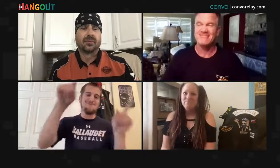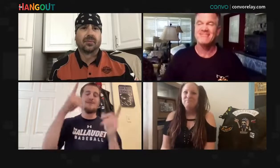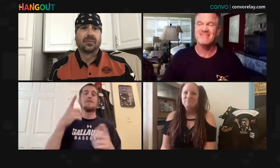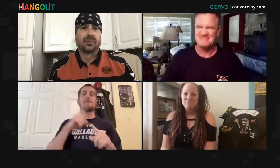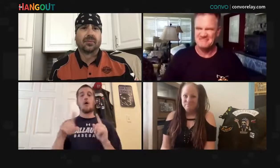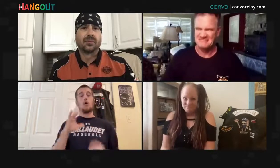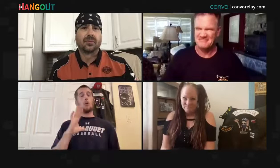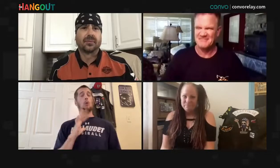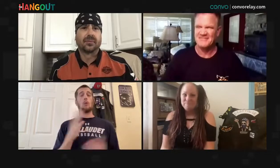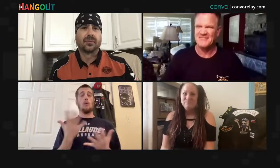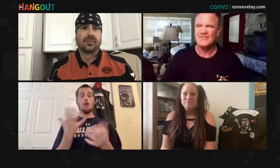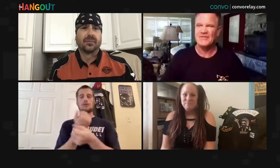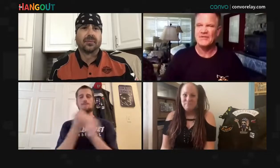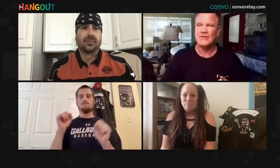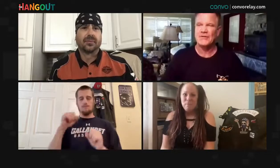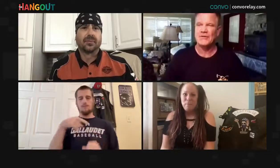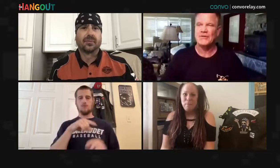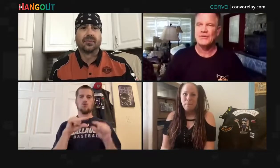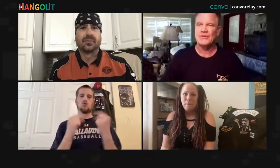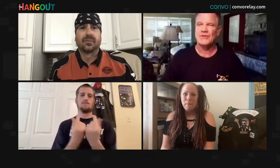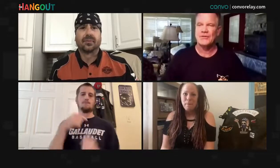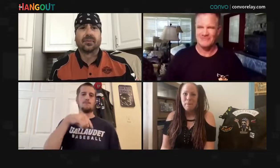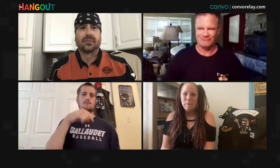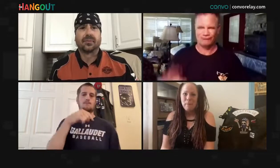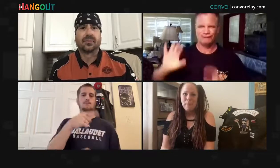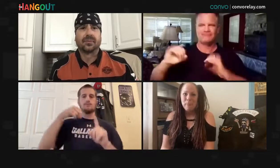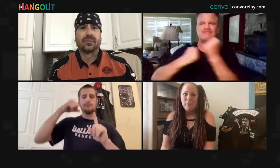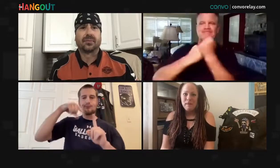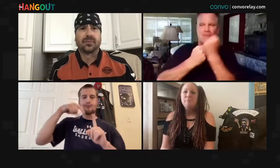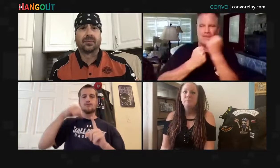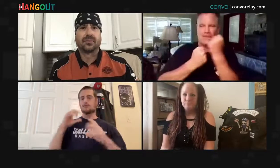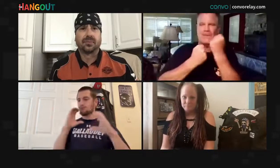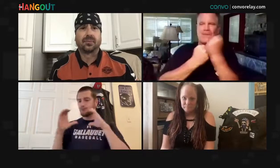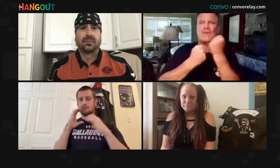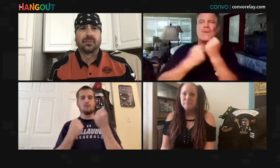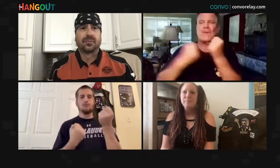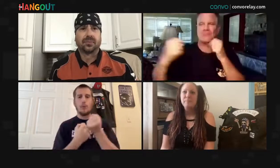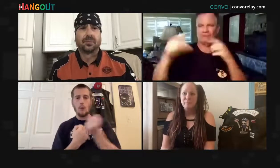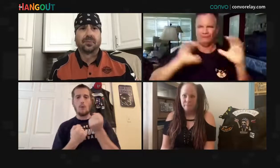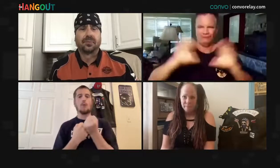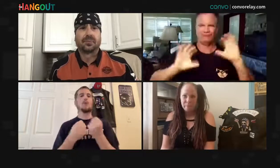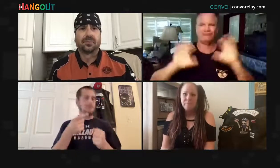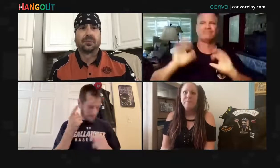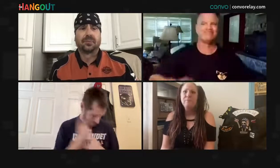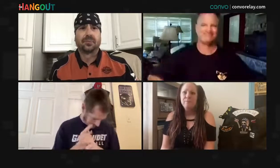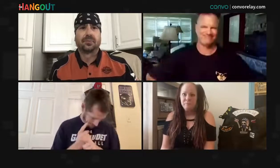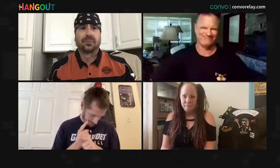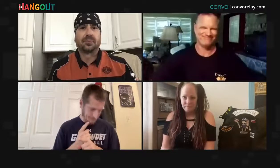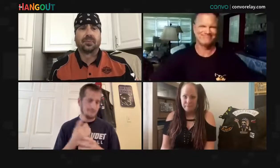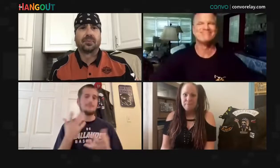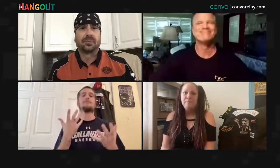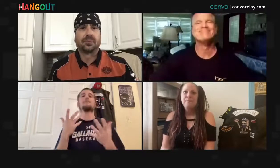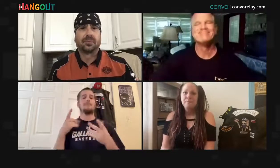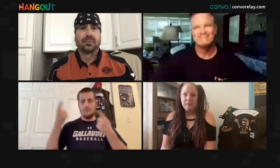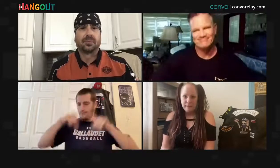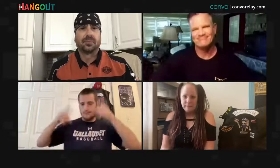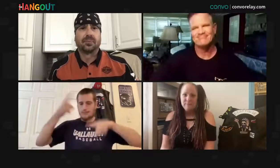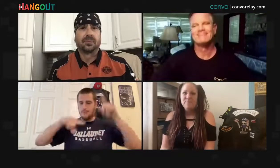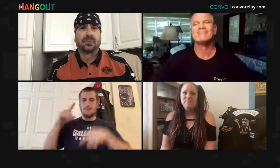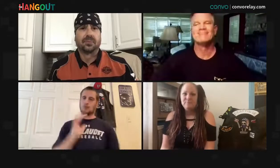Yes. both. It was great. But what was a lot safer was the group, just having that communication and support from